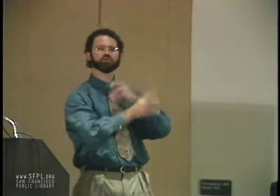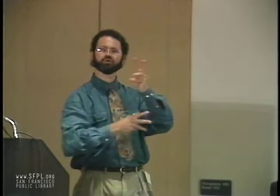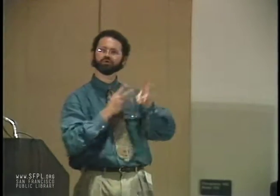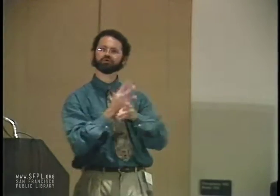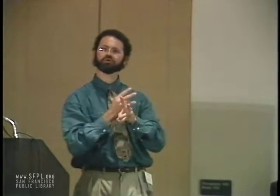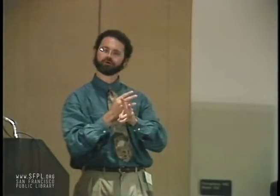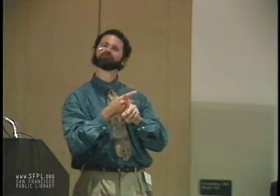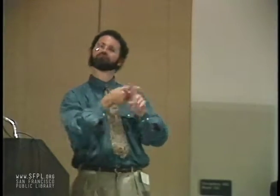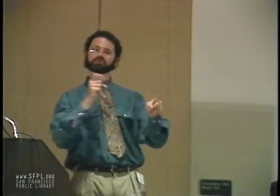well.